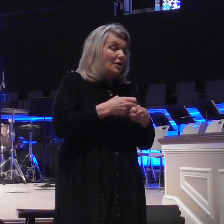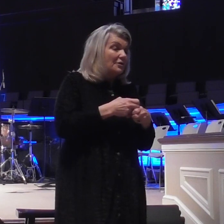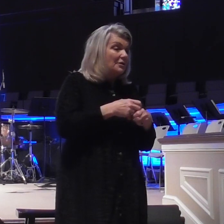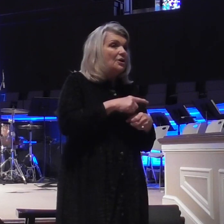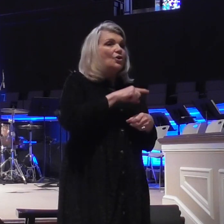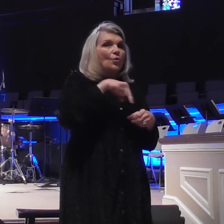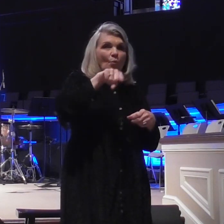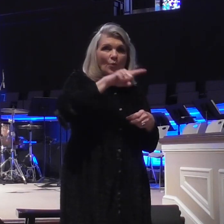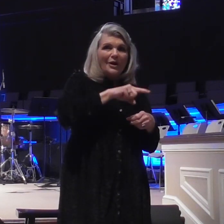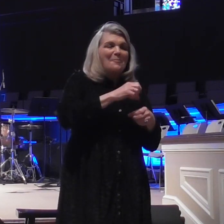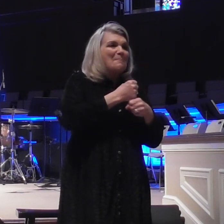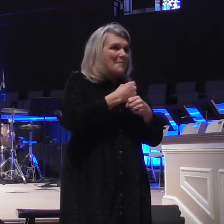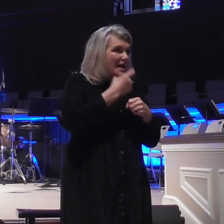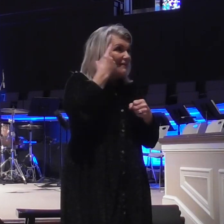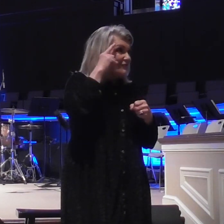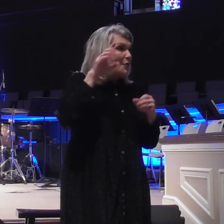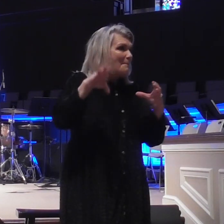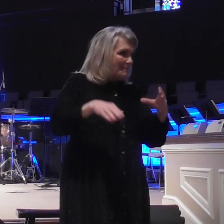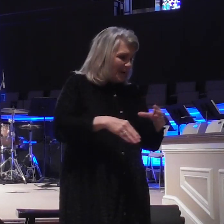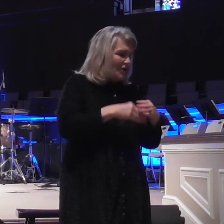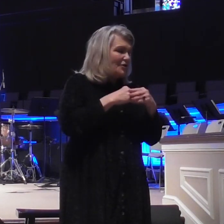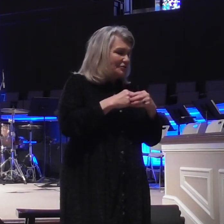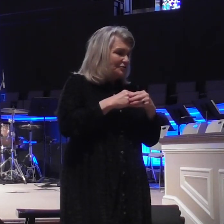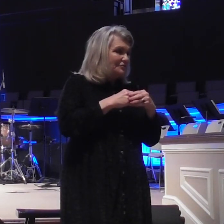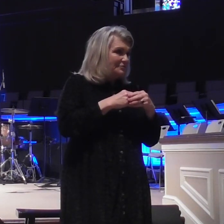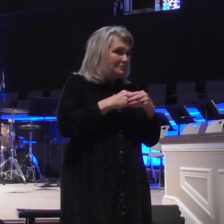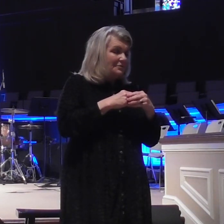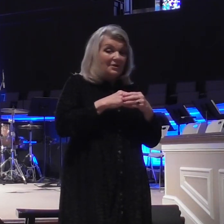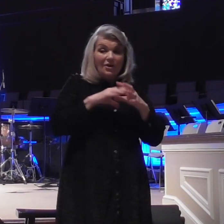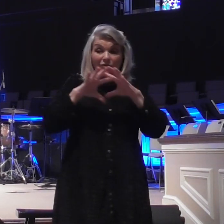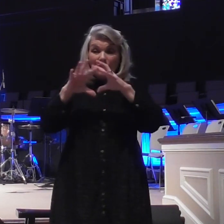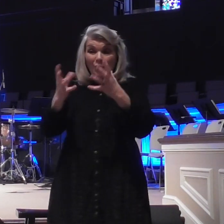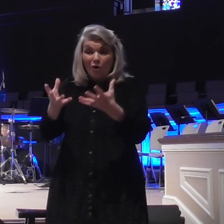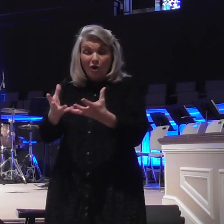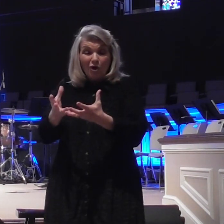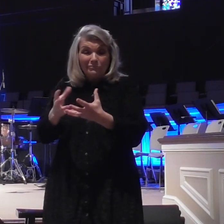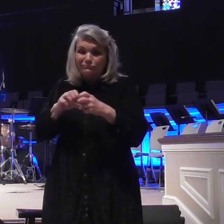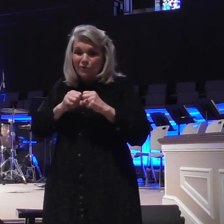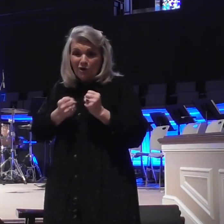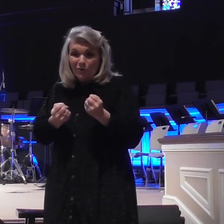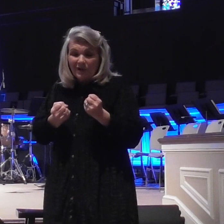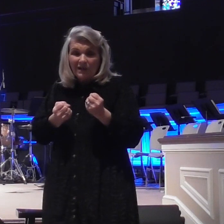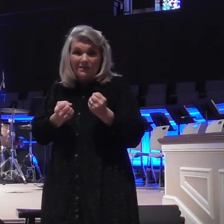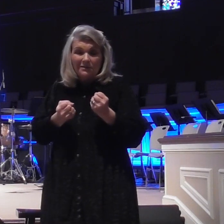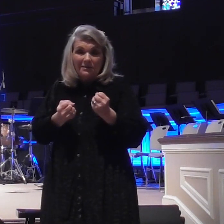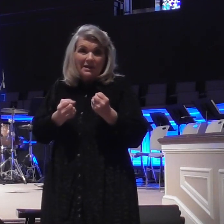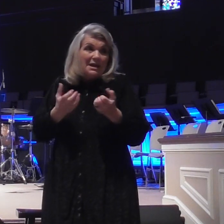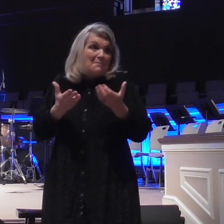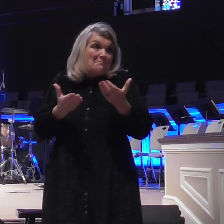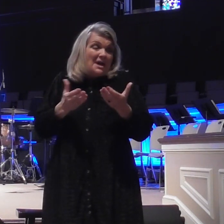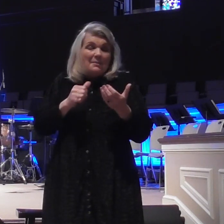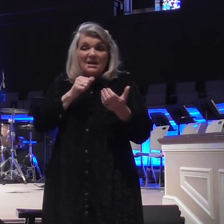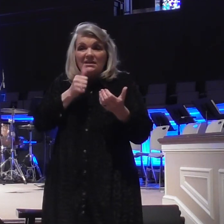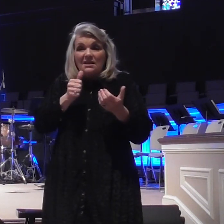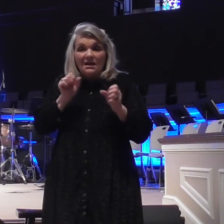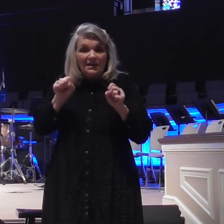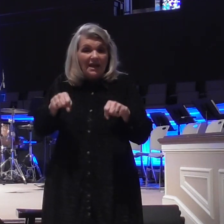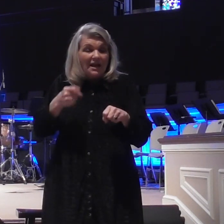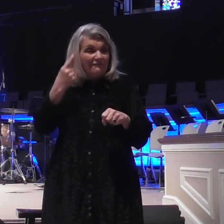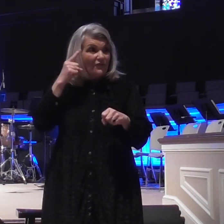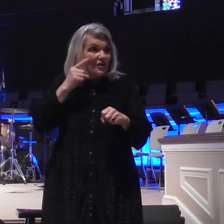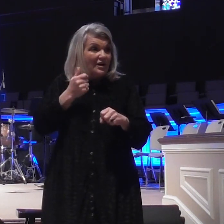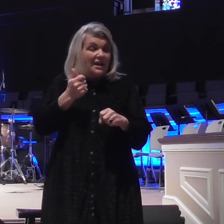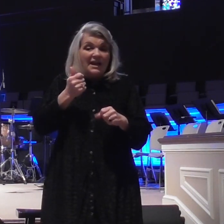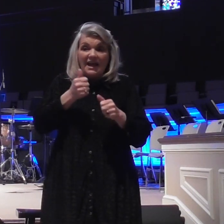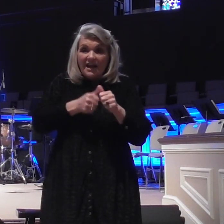for marriage. Now, the brokenness of the world sometimes doesn't make that possible for everyone, but that's the fundamental ideal